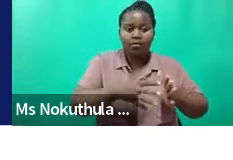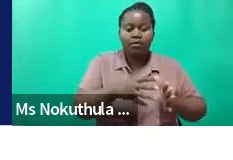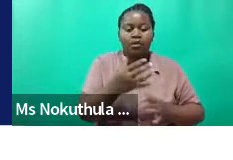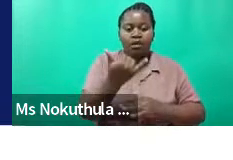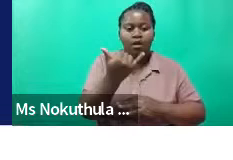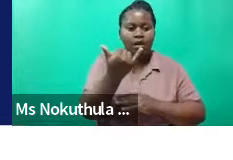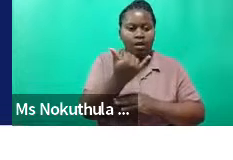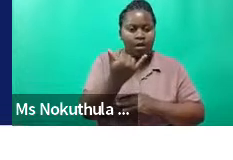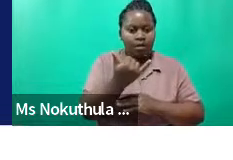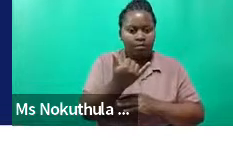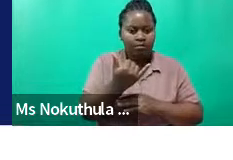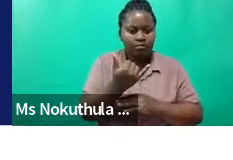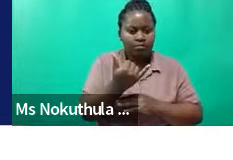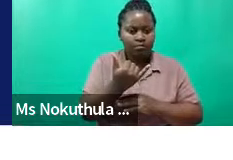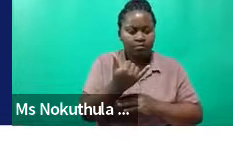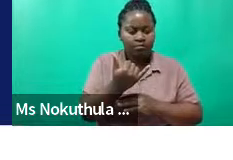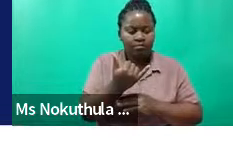didn't